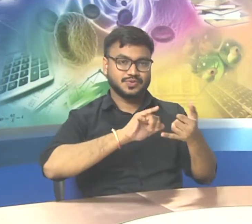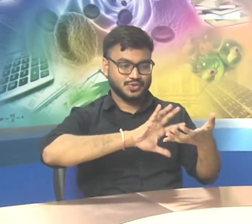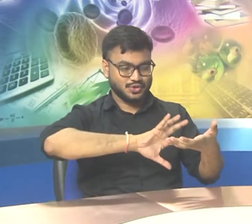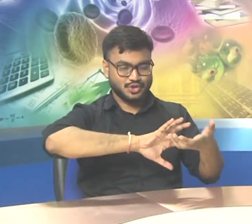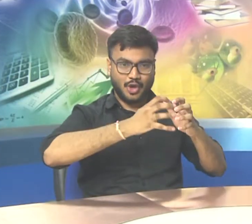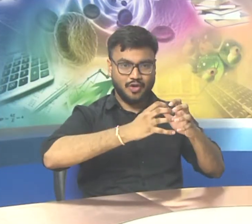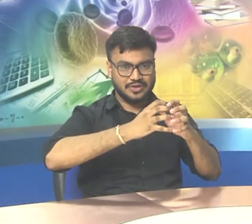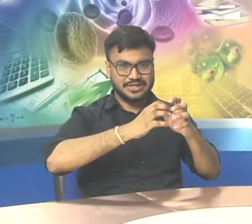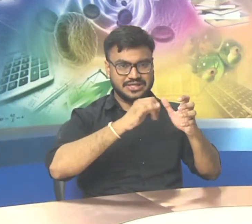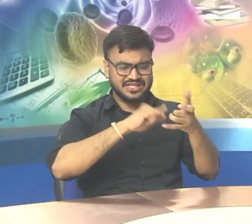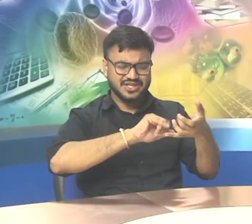For example,